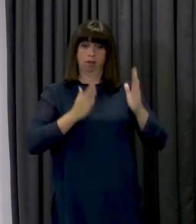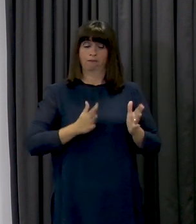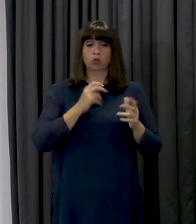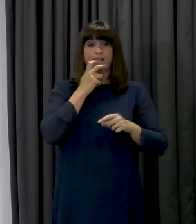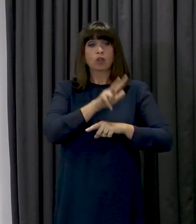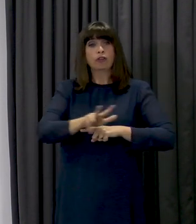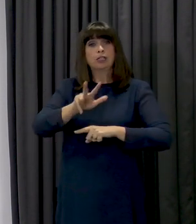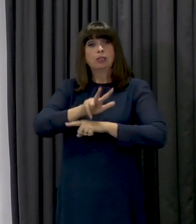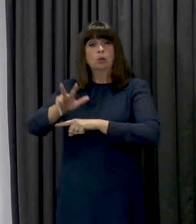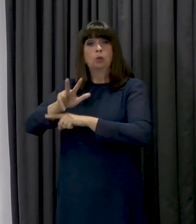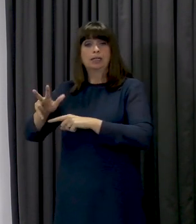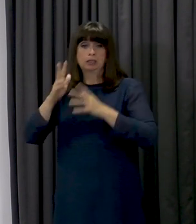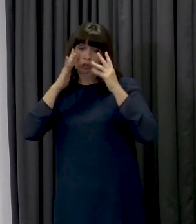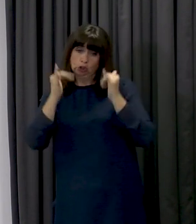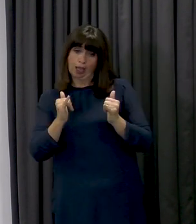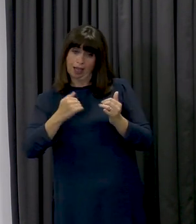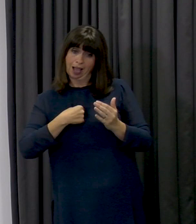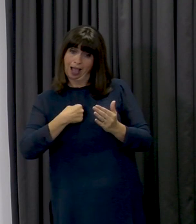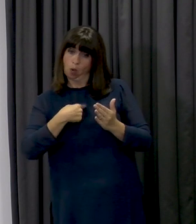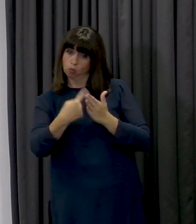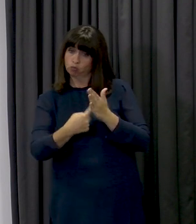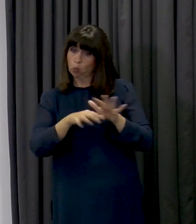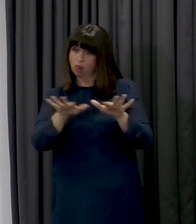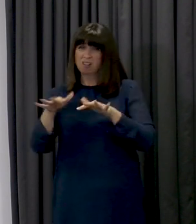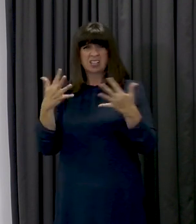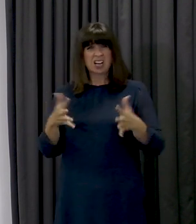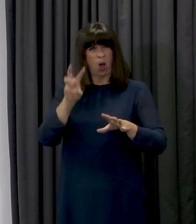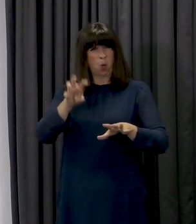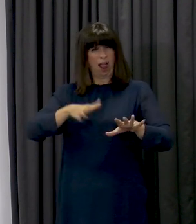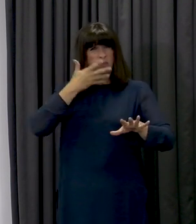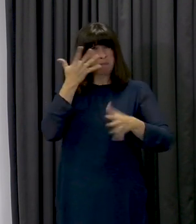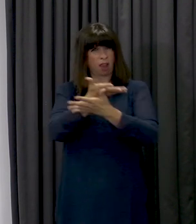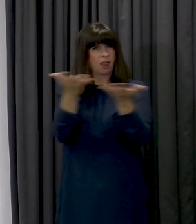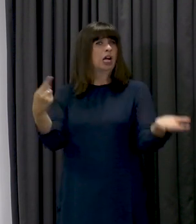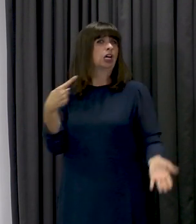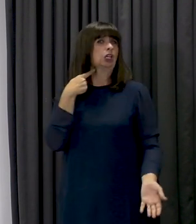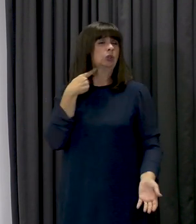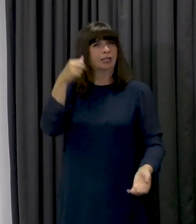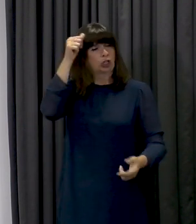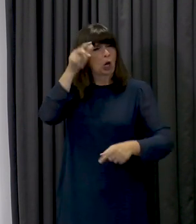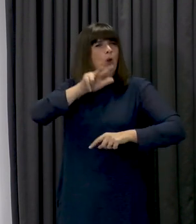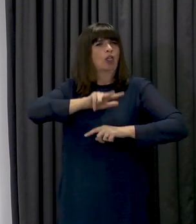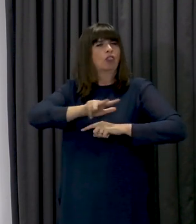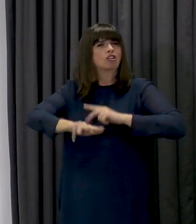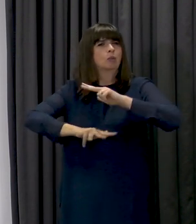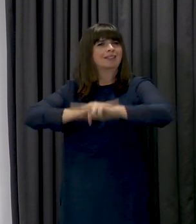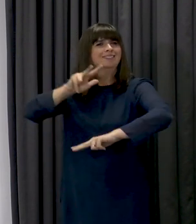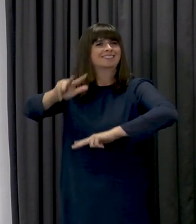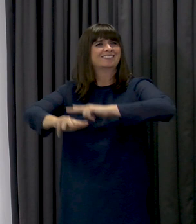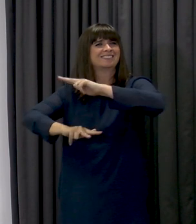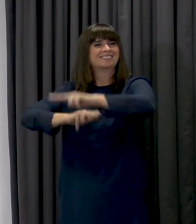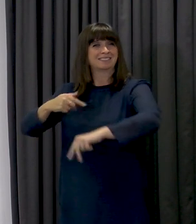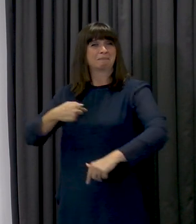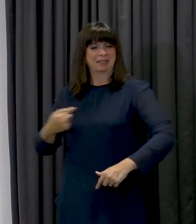regulations every 3 weeks. And I think people in Wales have got quite used to that three-week rhythm. They know that every 3 weeks I turn up